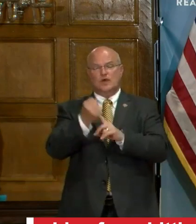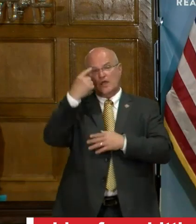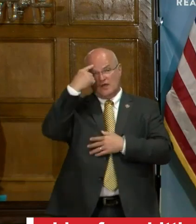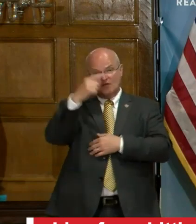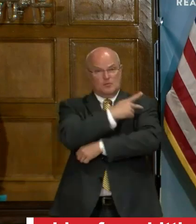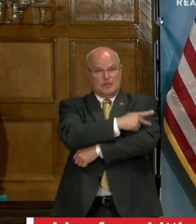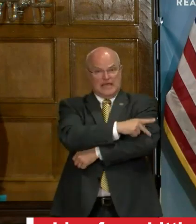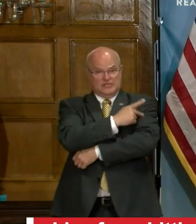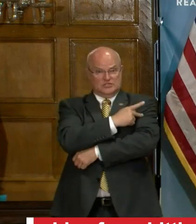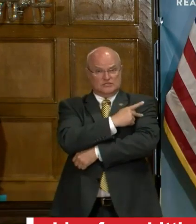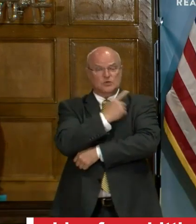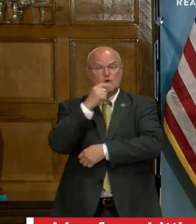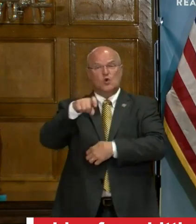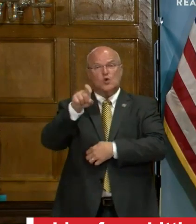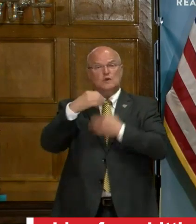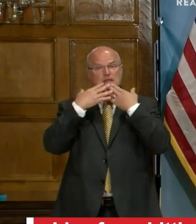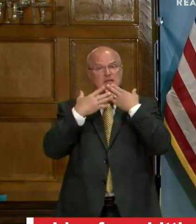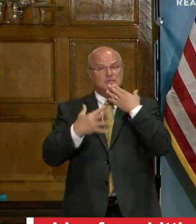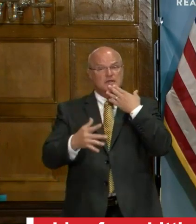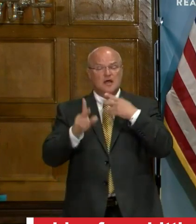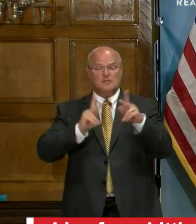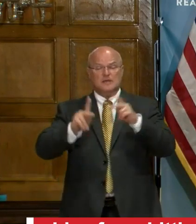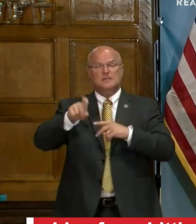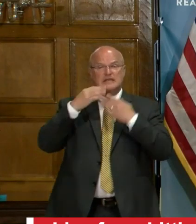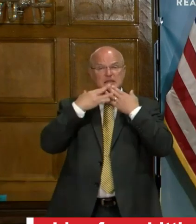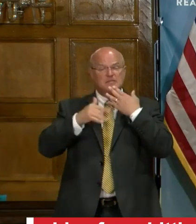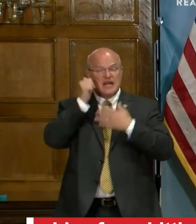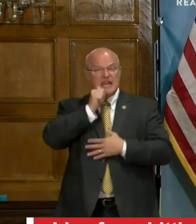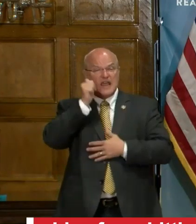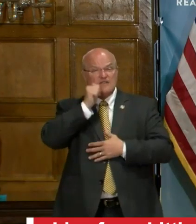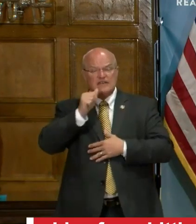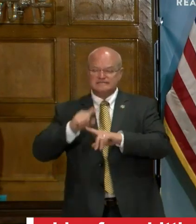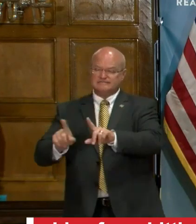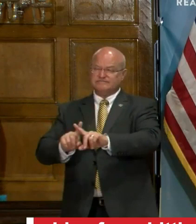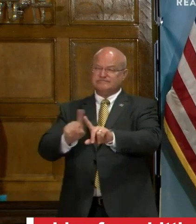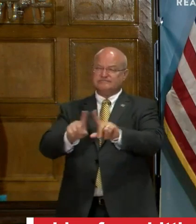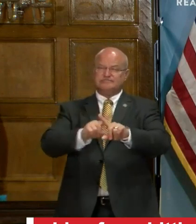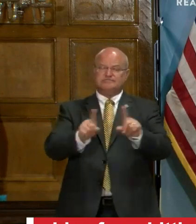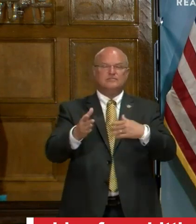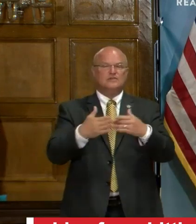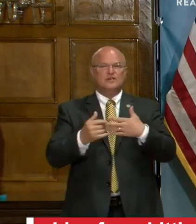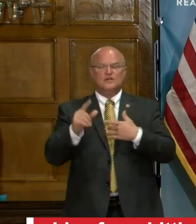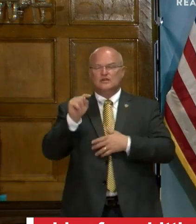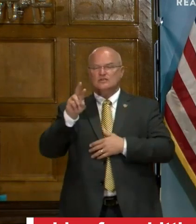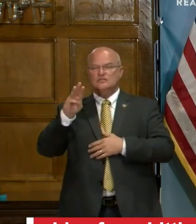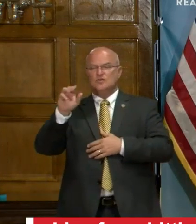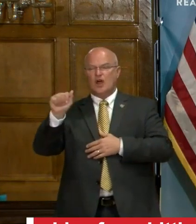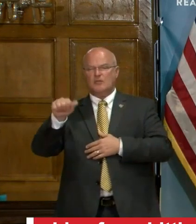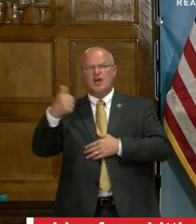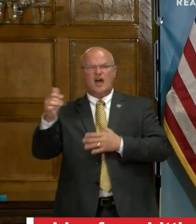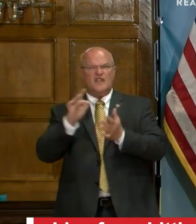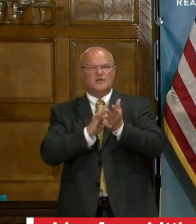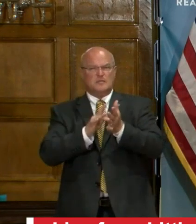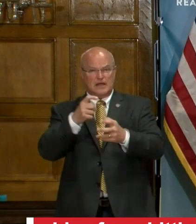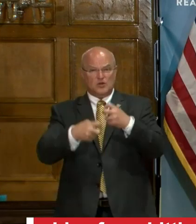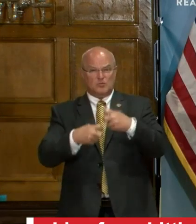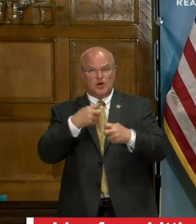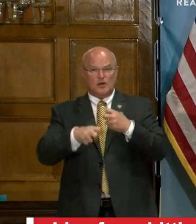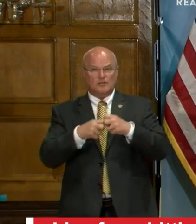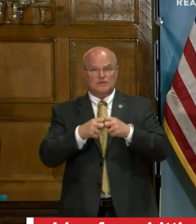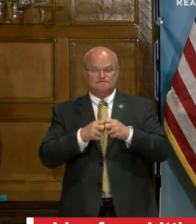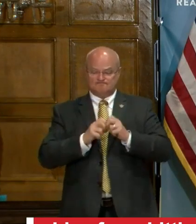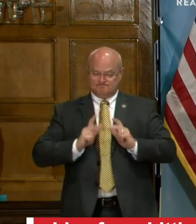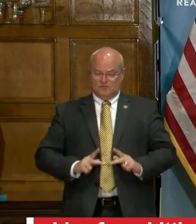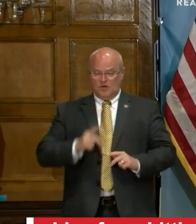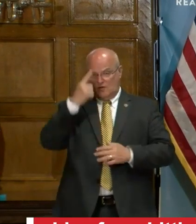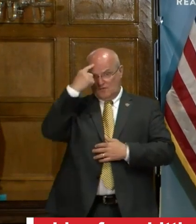for patients who need blood, because people need blood every day for various things, whether it's trauma or other medical conditions. This is very